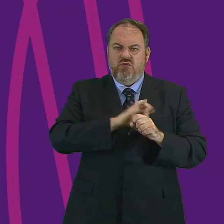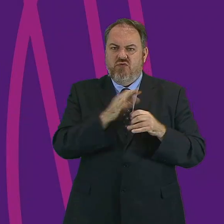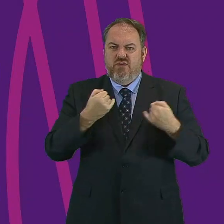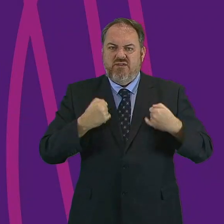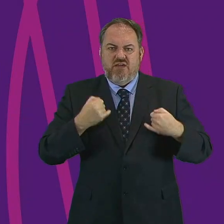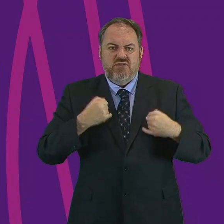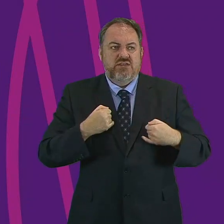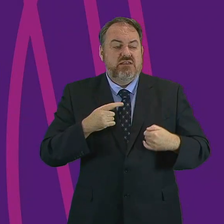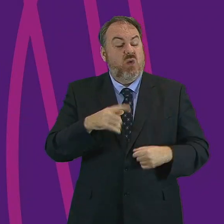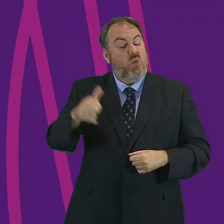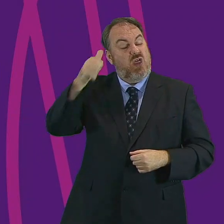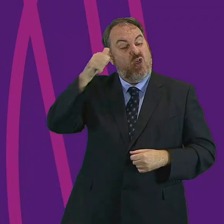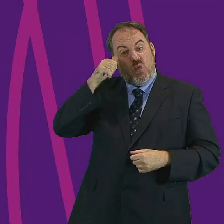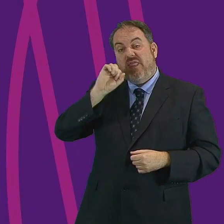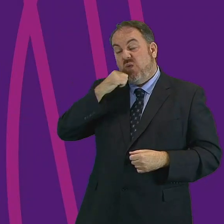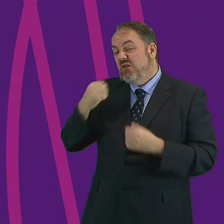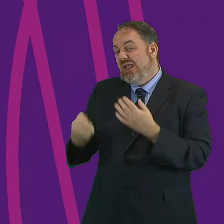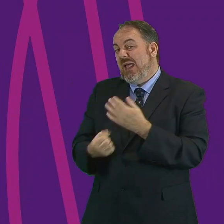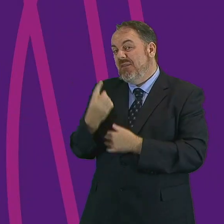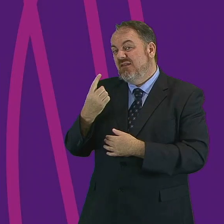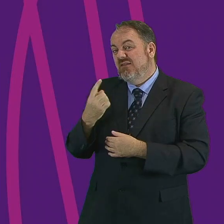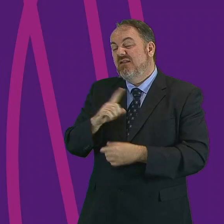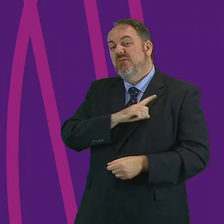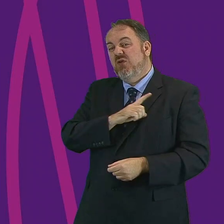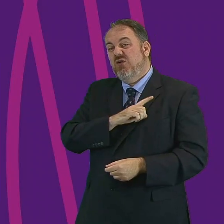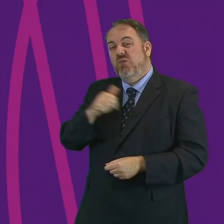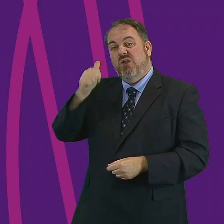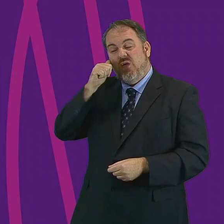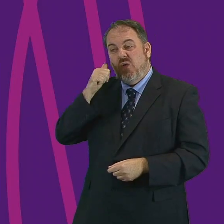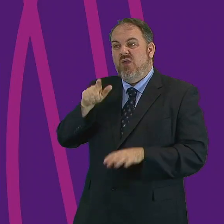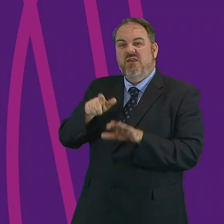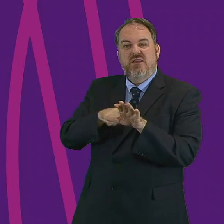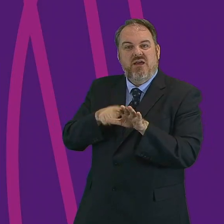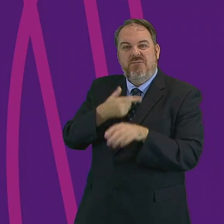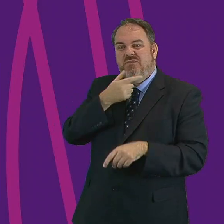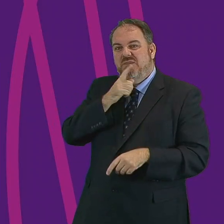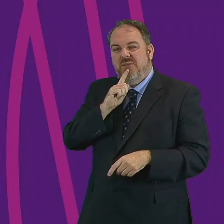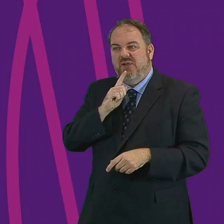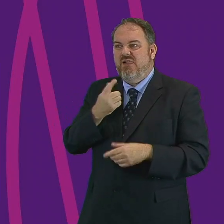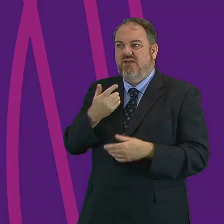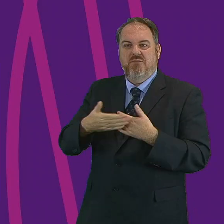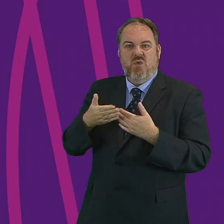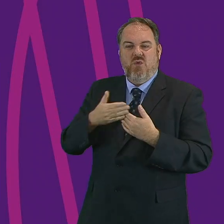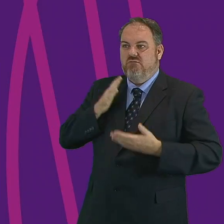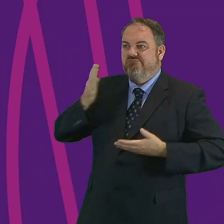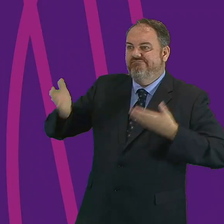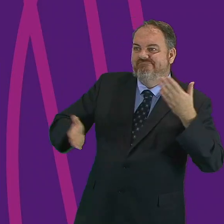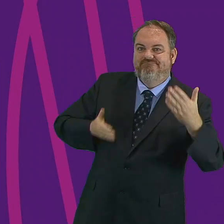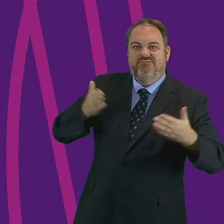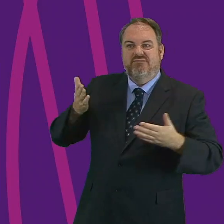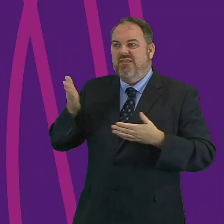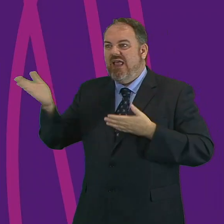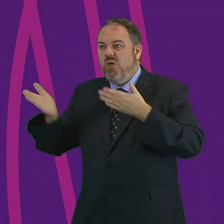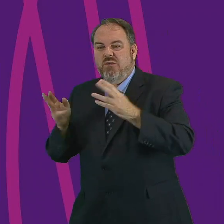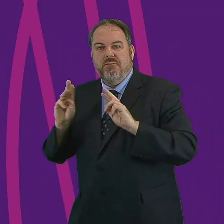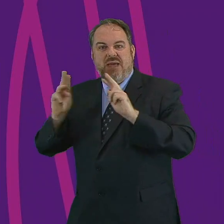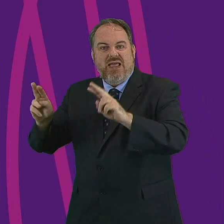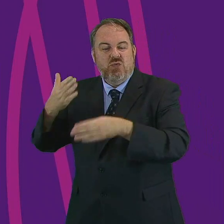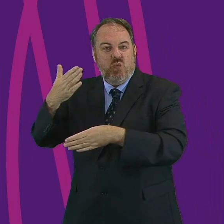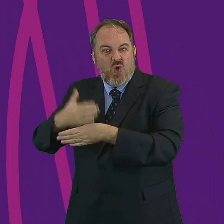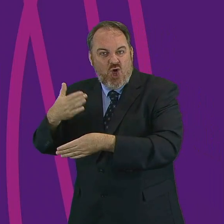update Parliament as soon as that has been done. Thank you. Question number 6, Stuart McMillan. Thank you, Presiding Officer. To ask the First Minister